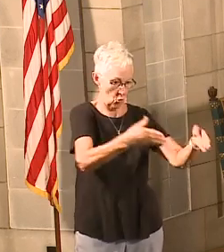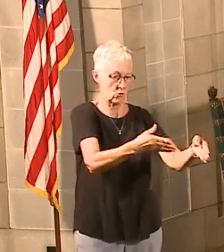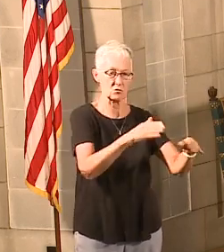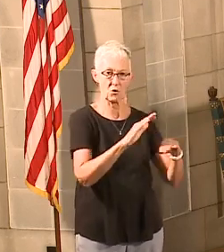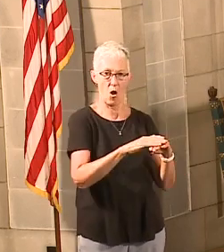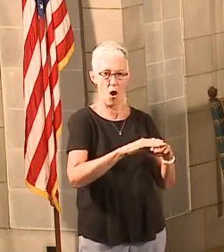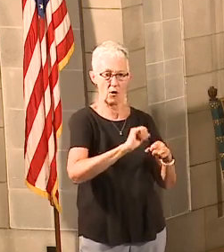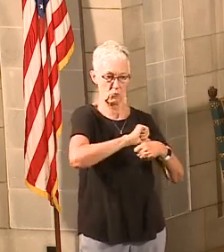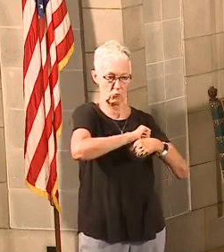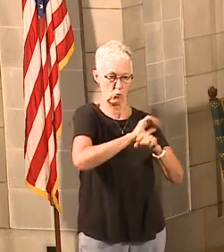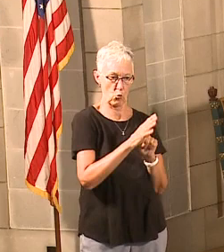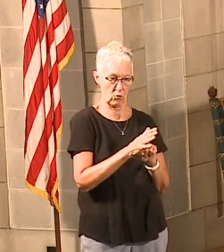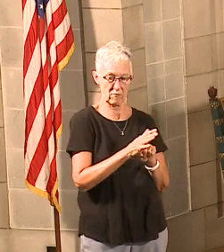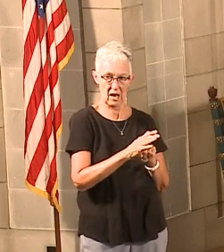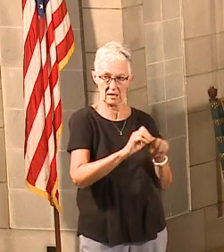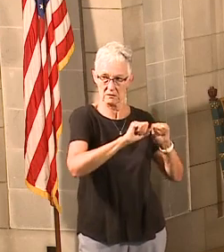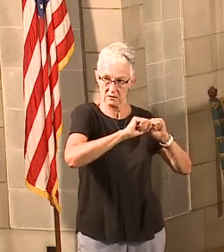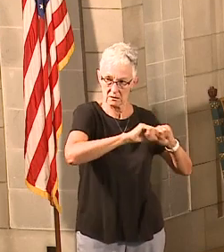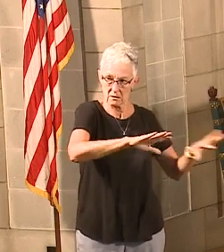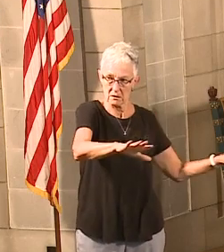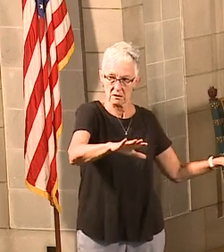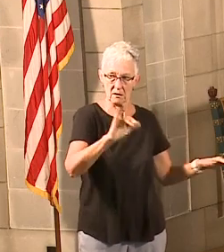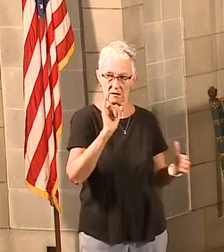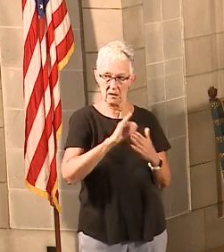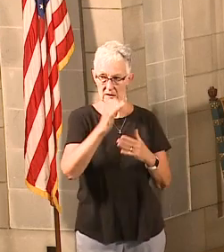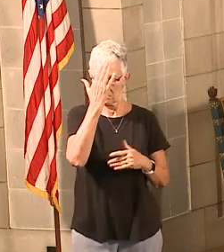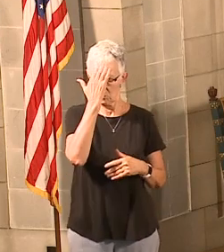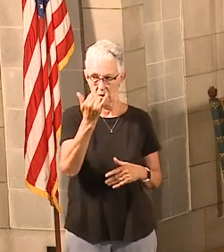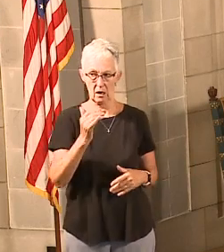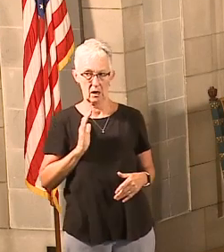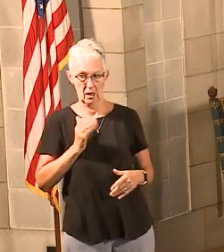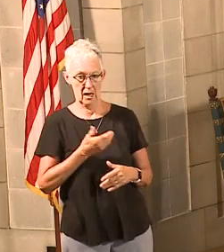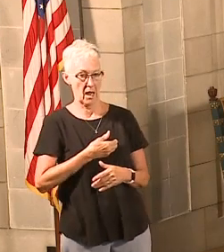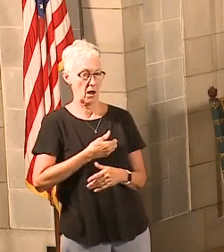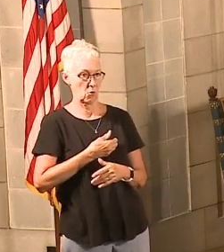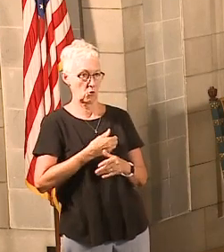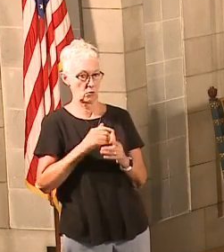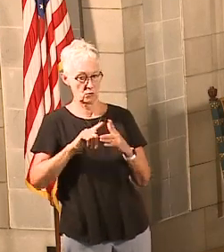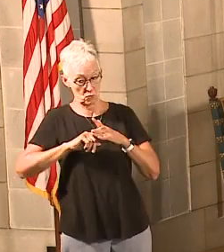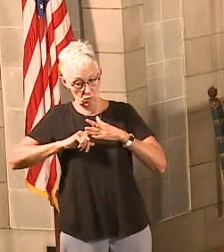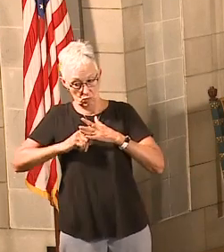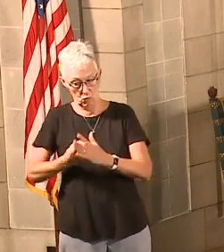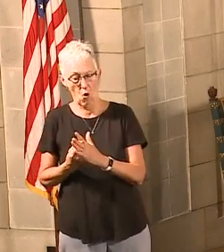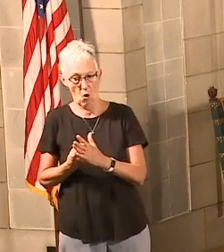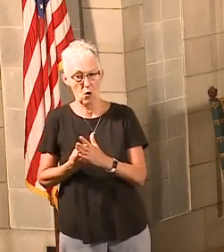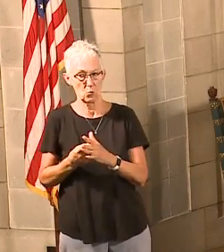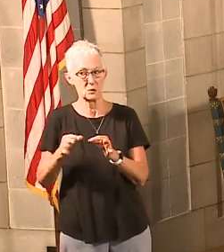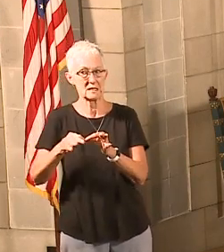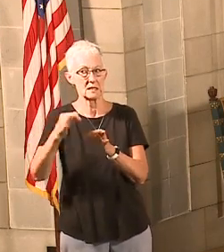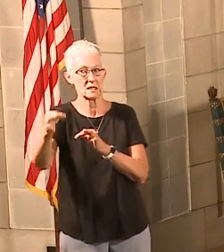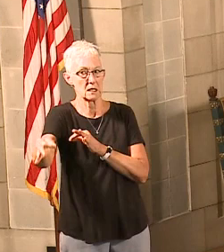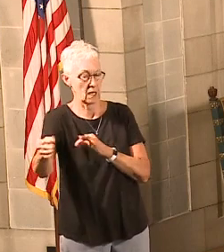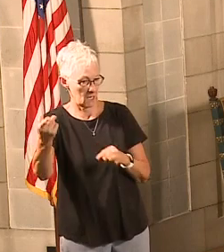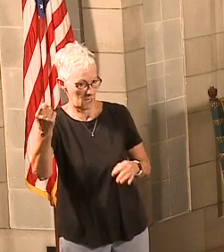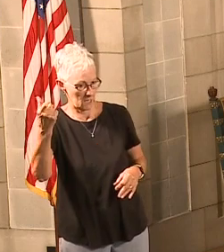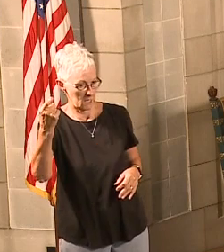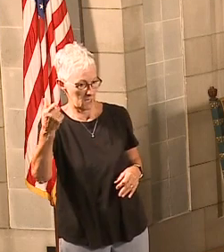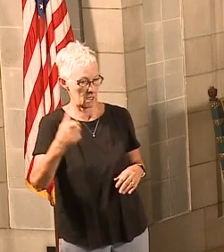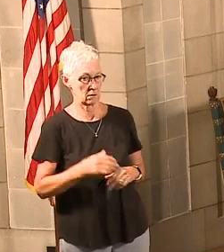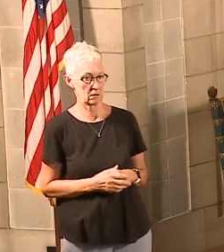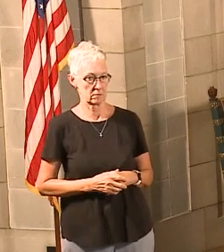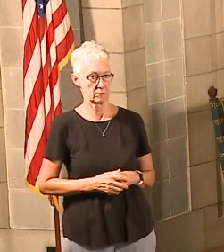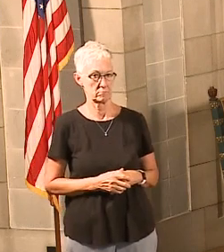their needs with managing through COVID and the pandemic. So we did obviously announce